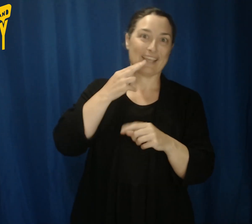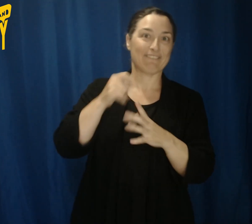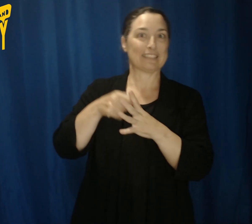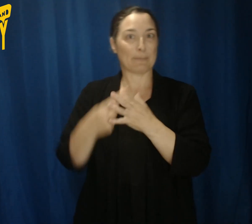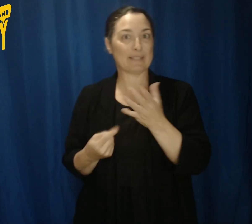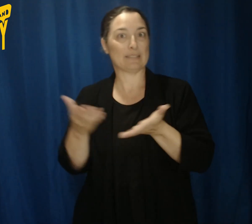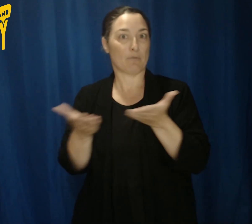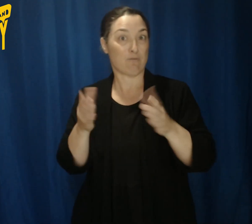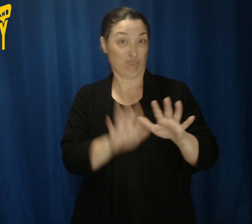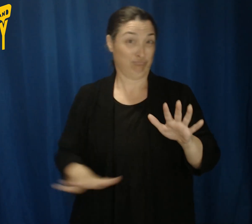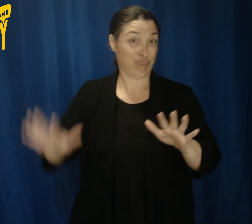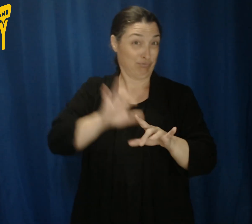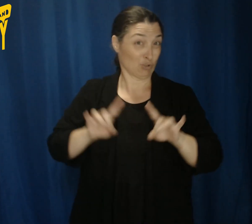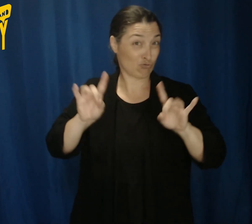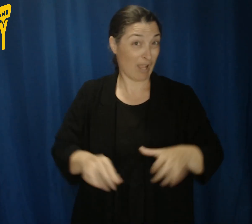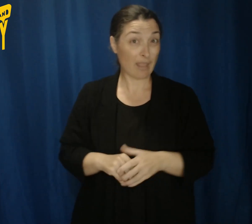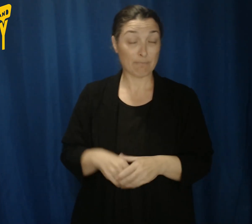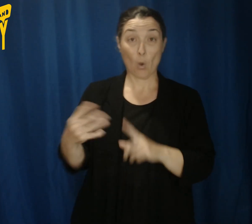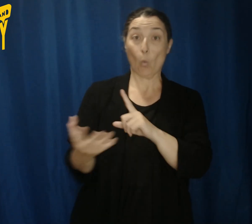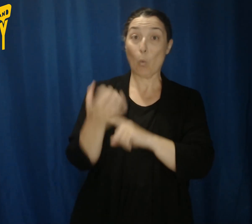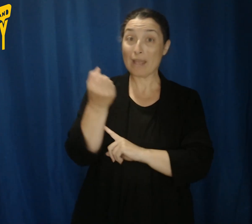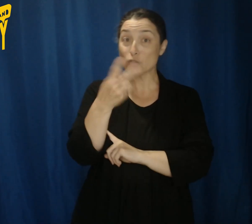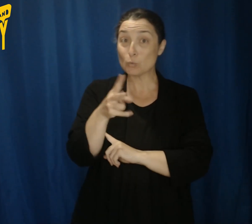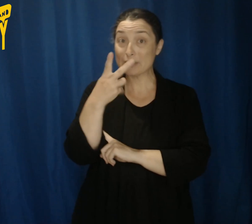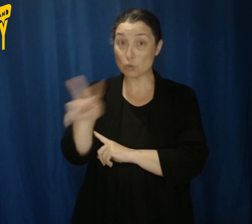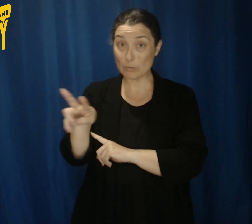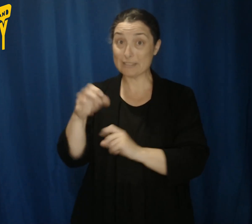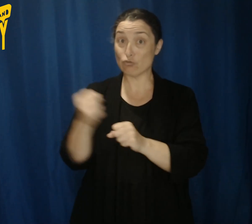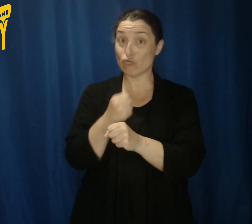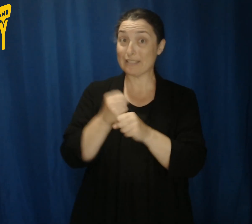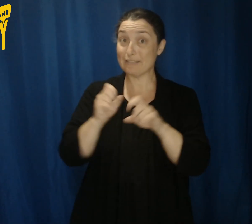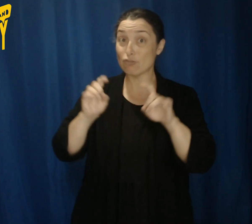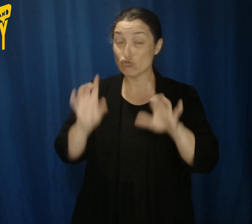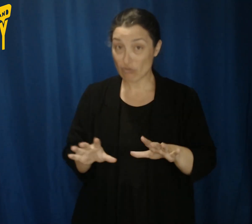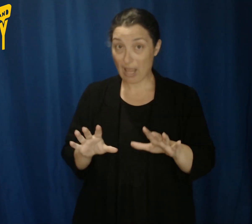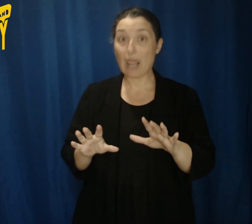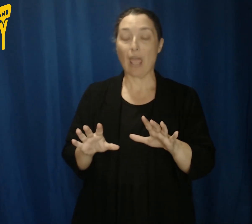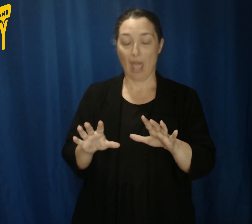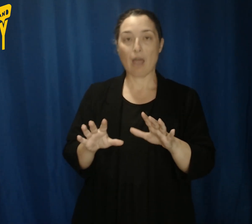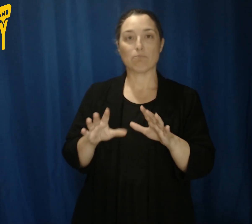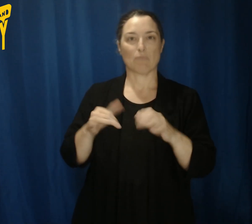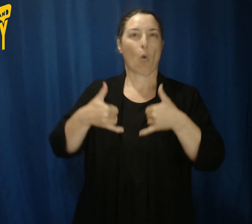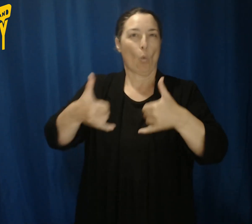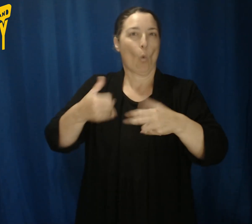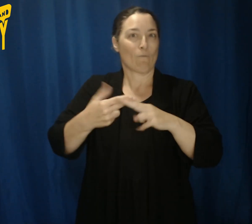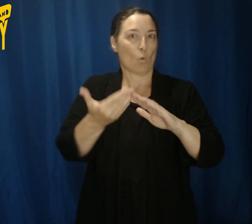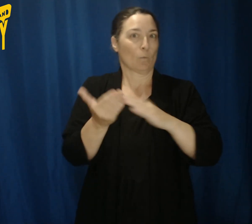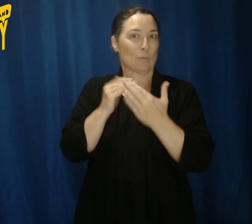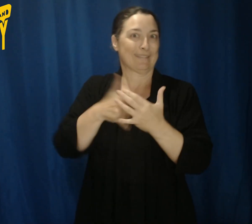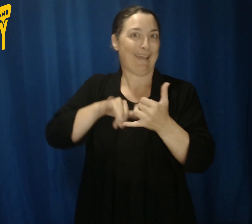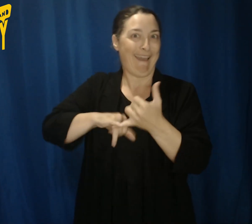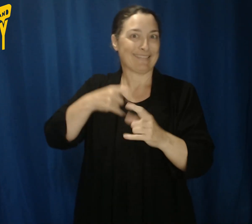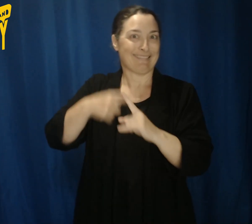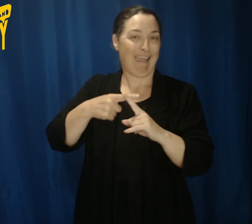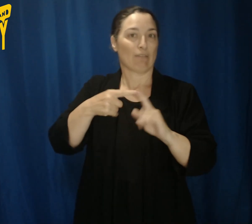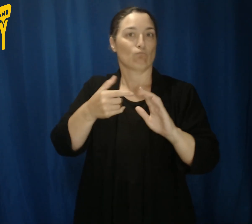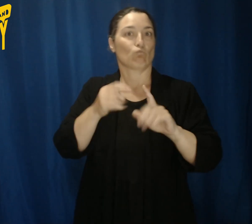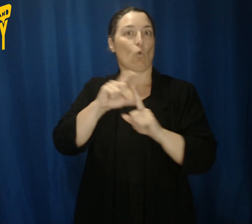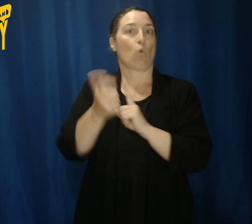won the 2020 Creative Australia Rosbauer Award for Community Arts and Cultural Development. Kath's latest